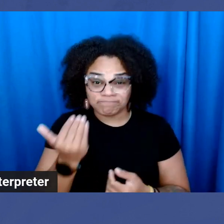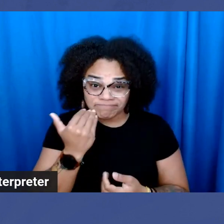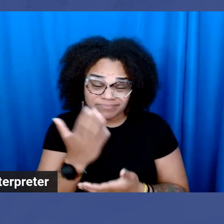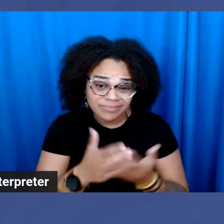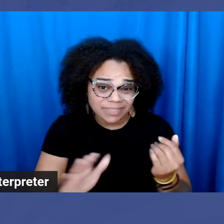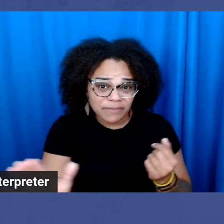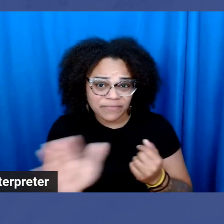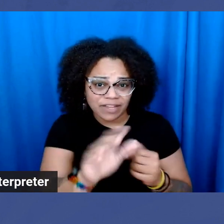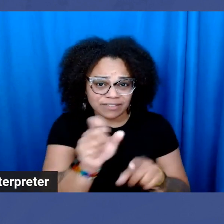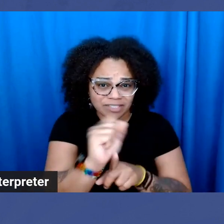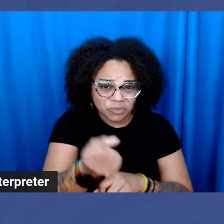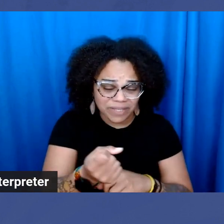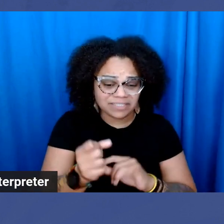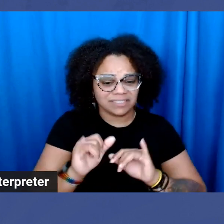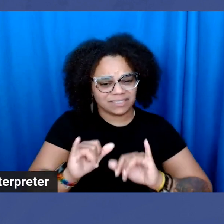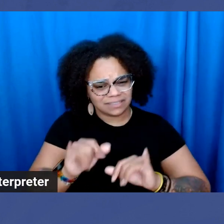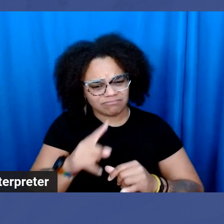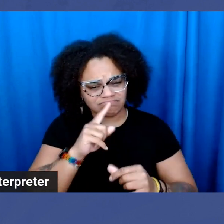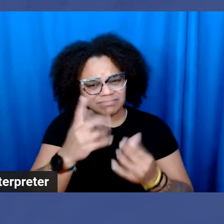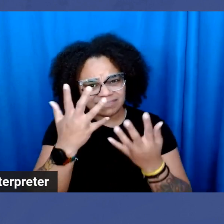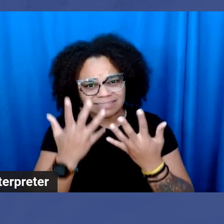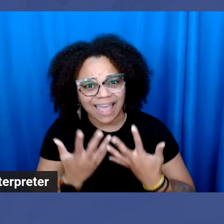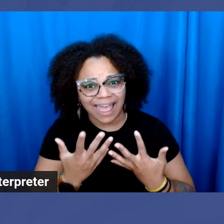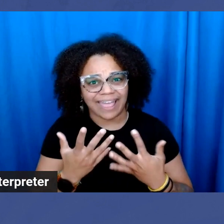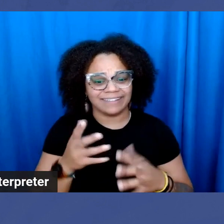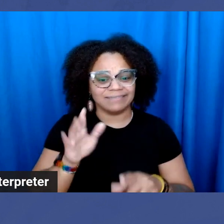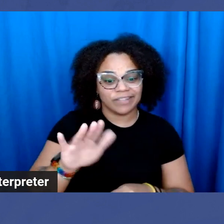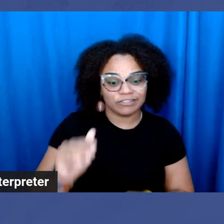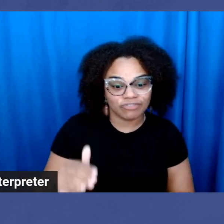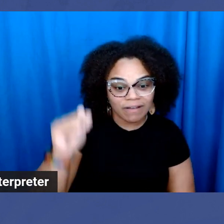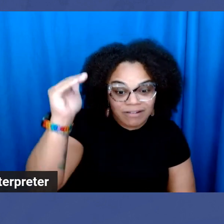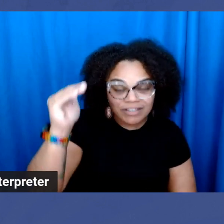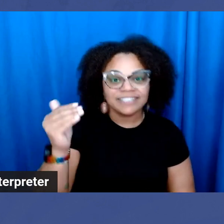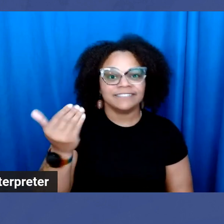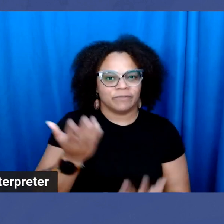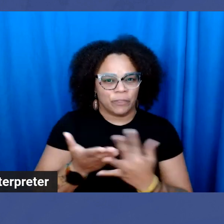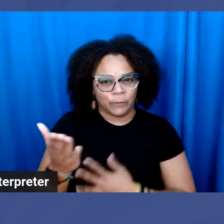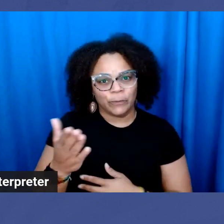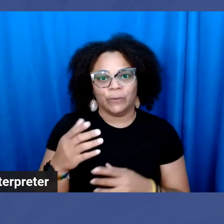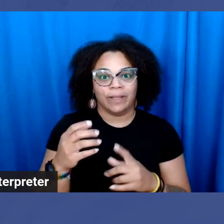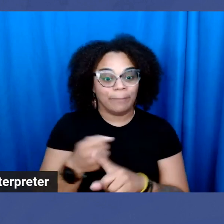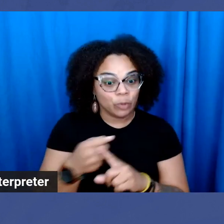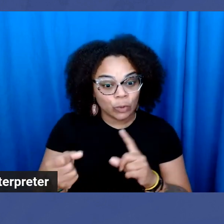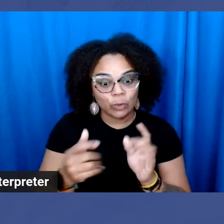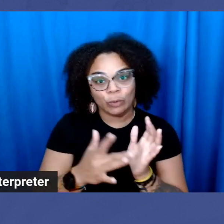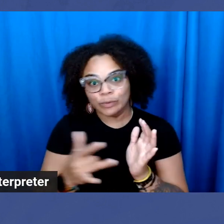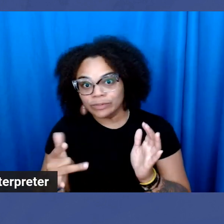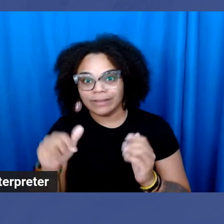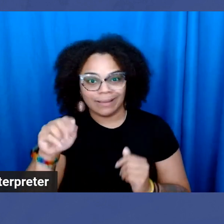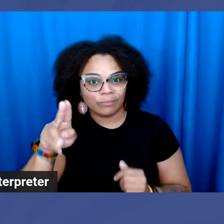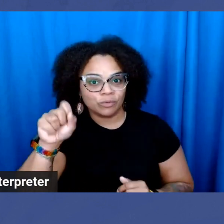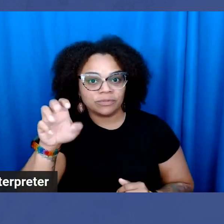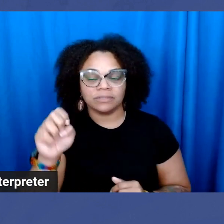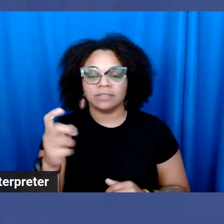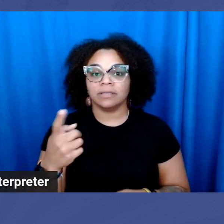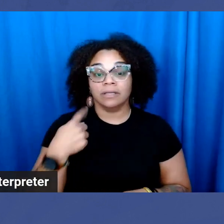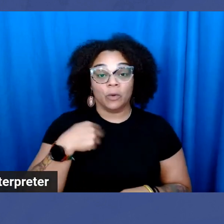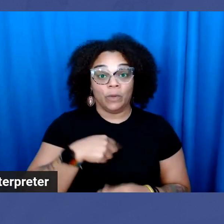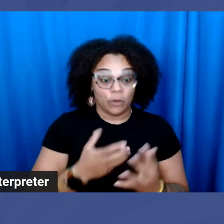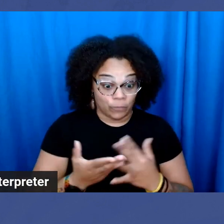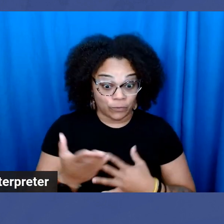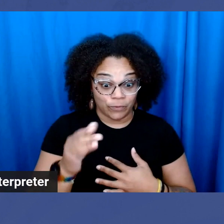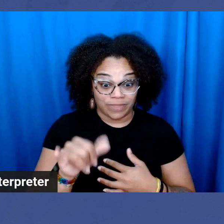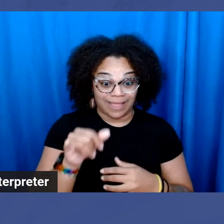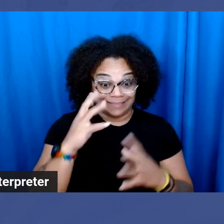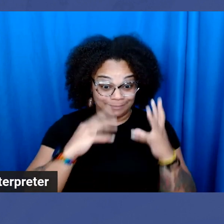really sad from people's childhoods and abuse. But I think we get through those moments by releasing the sadness or releasing the darkness and